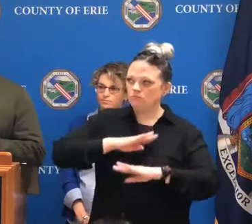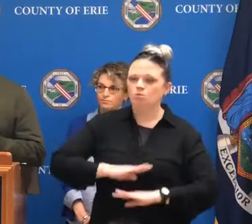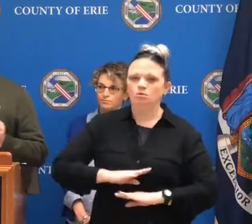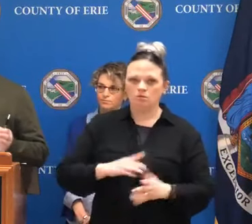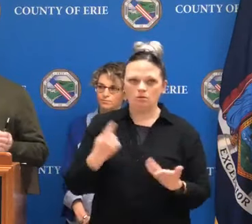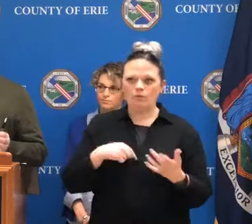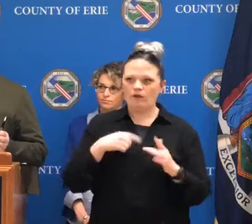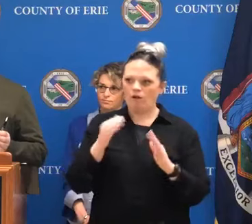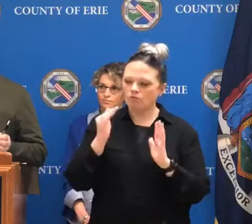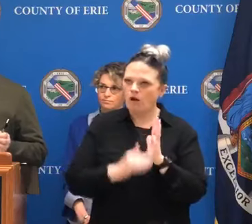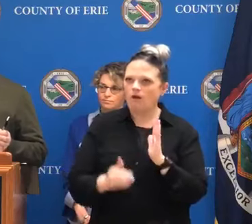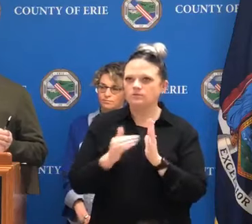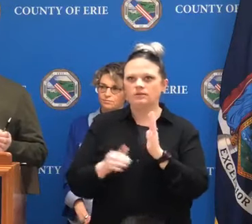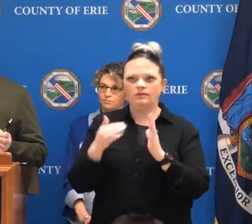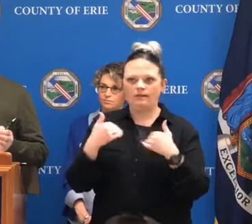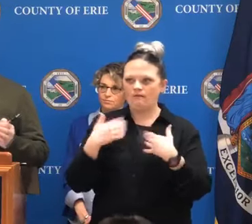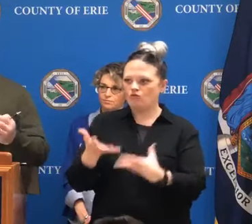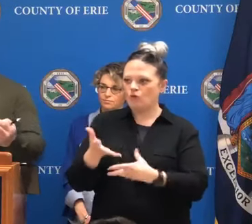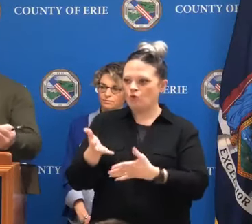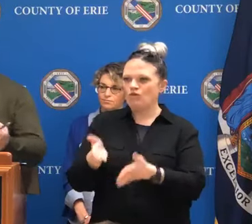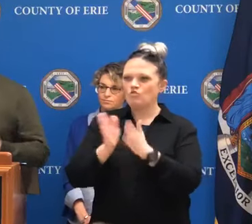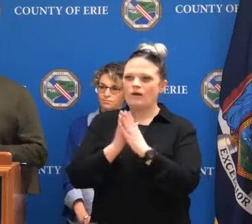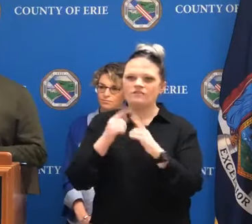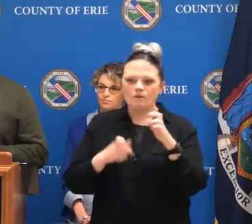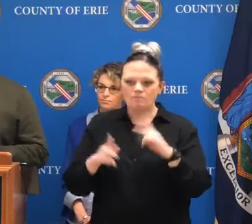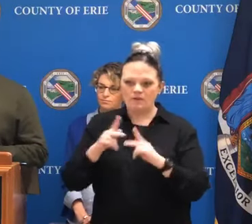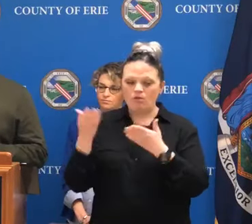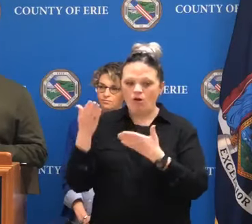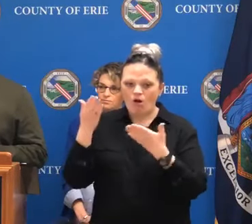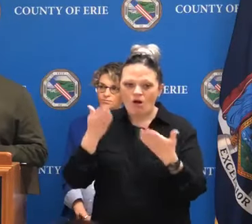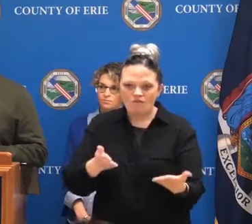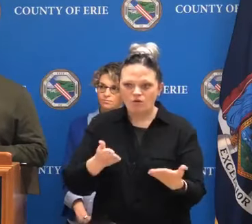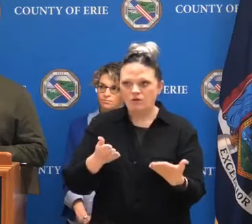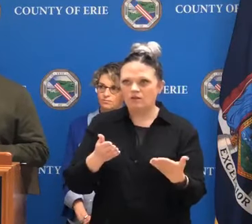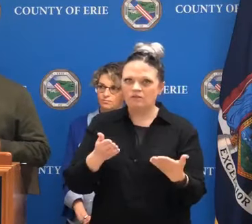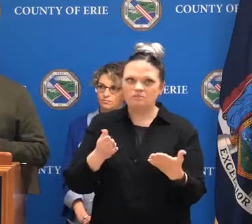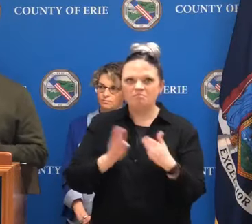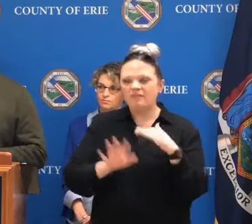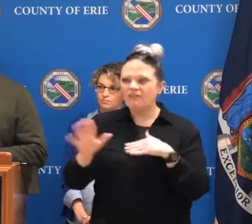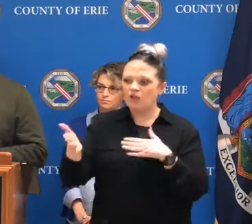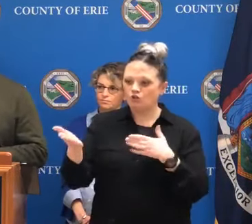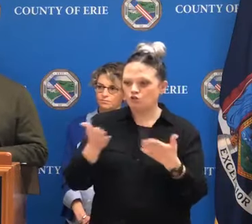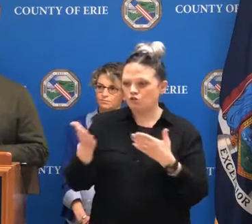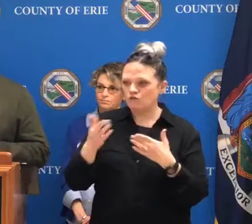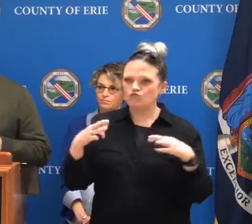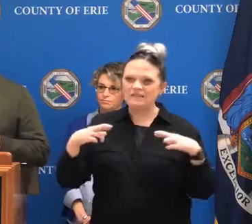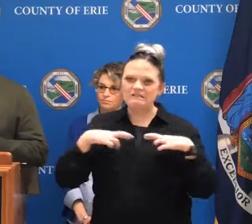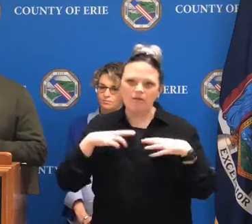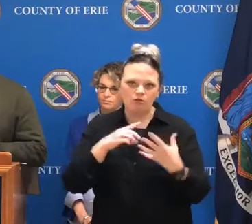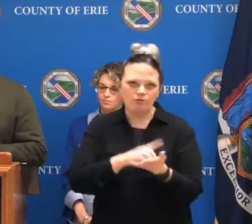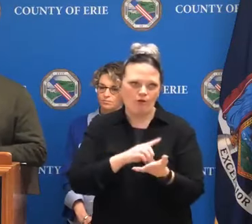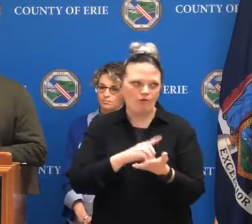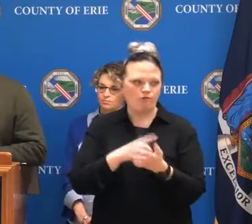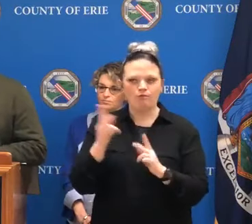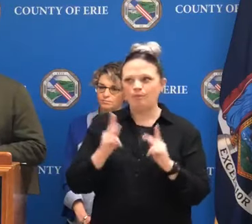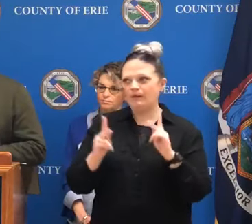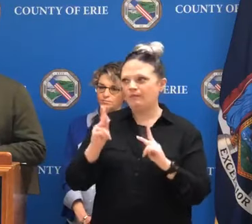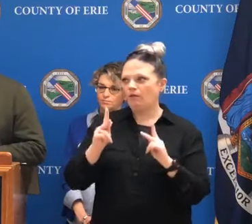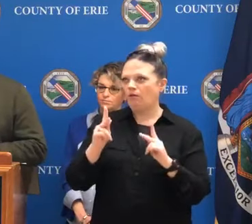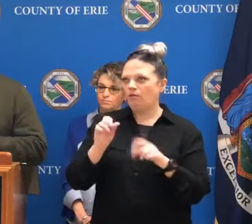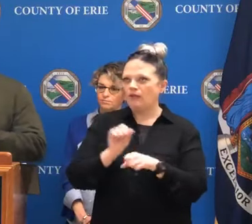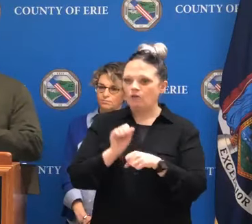are constantly getting requests from people that are offering essentially their services, retired physicians, folks that have worked